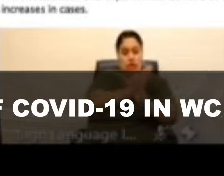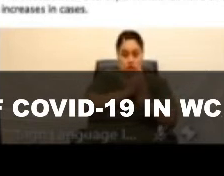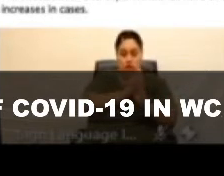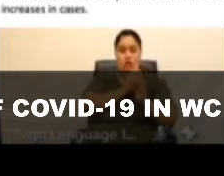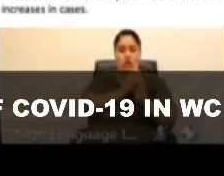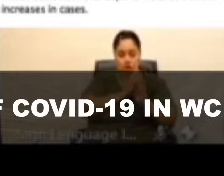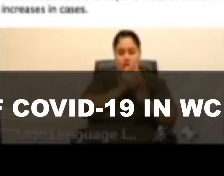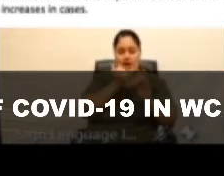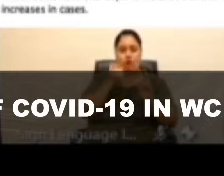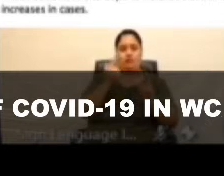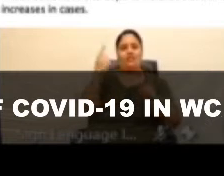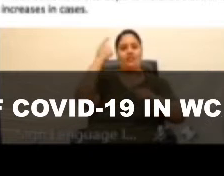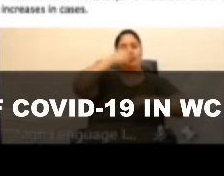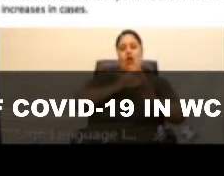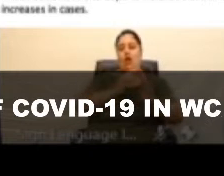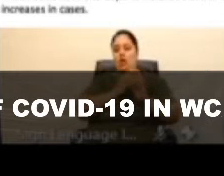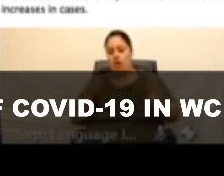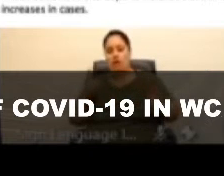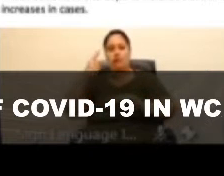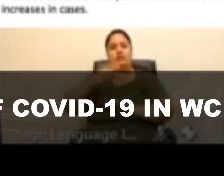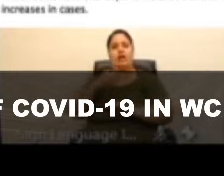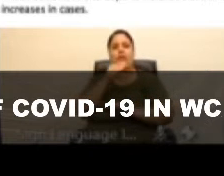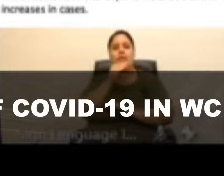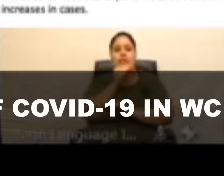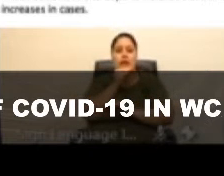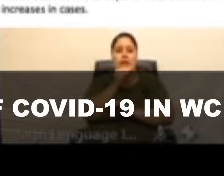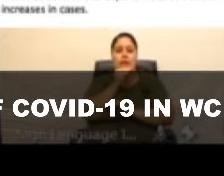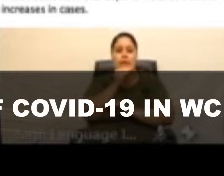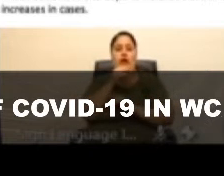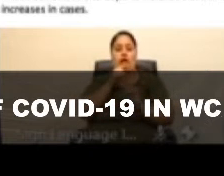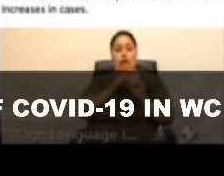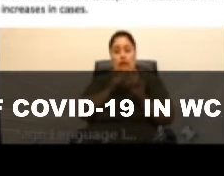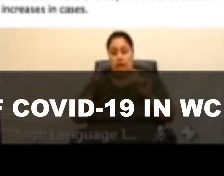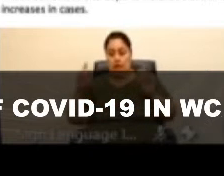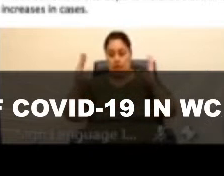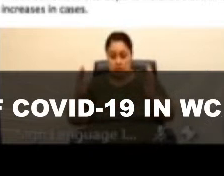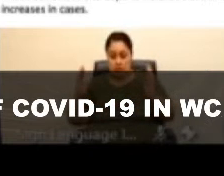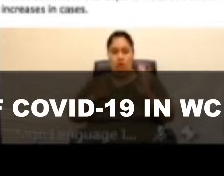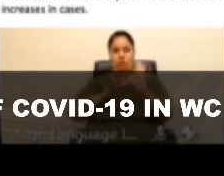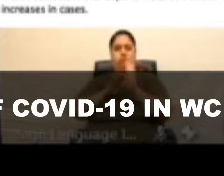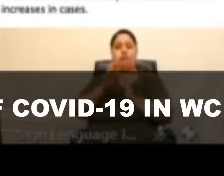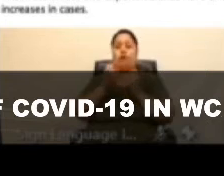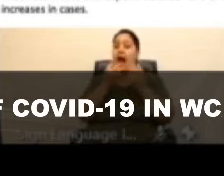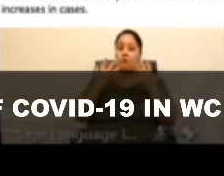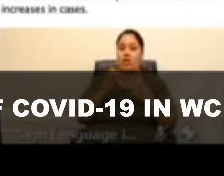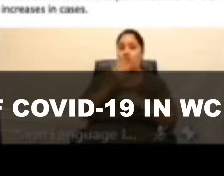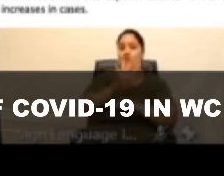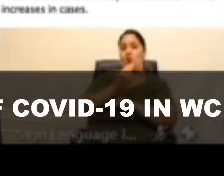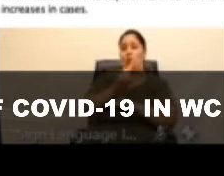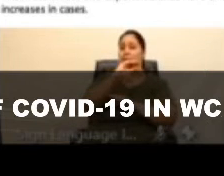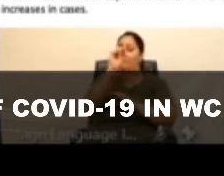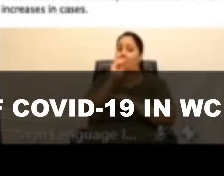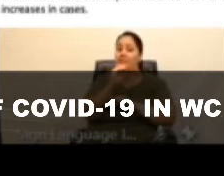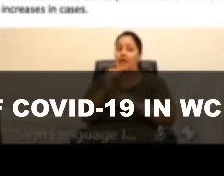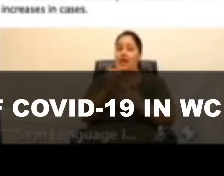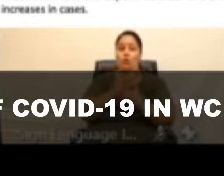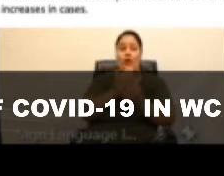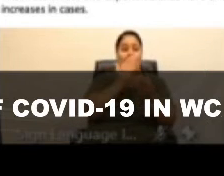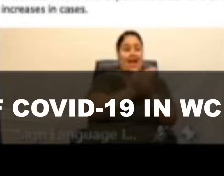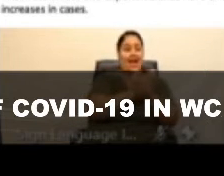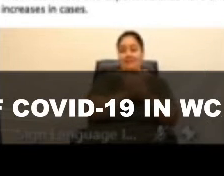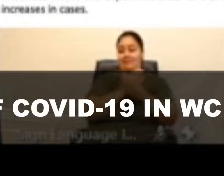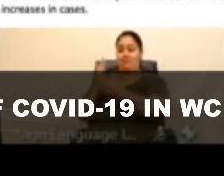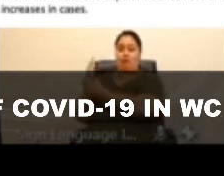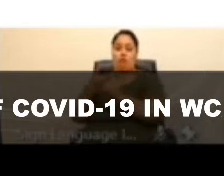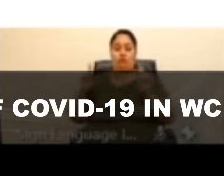of December. There's been an increase of 41% increase between the number of cases in the rolling 7-day average